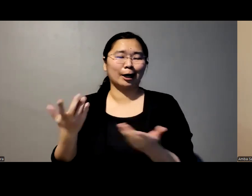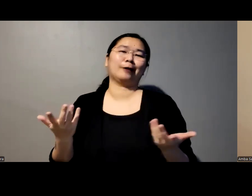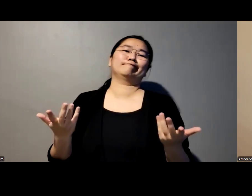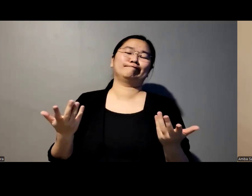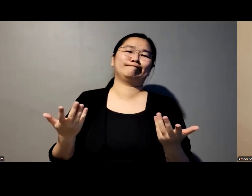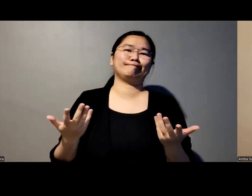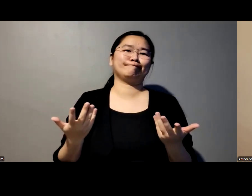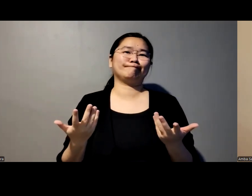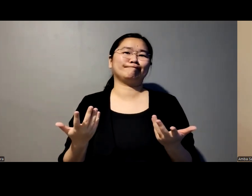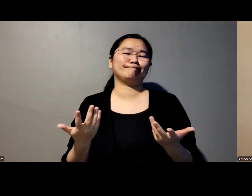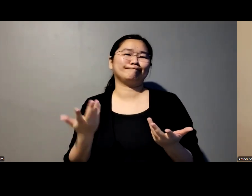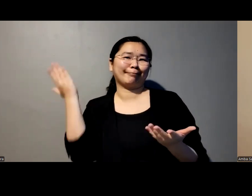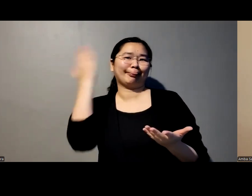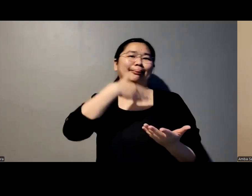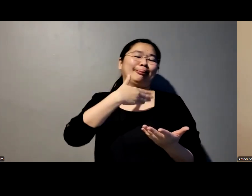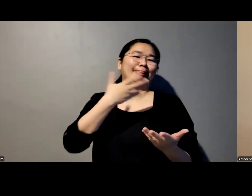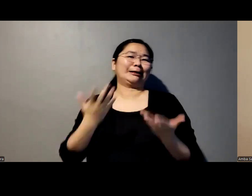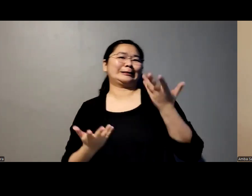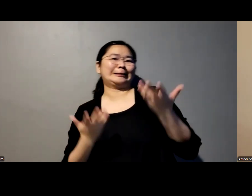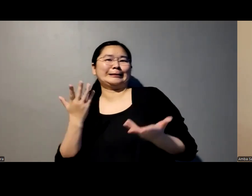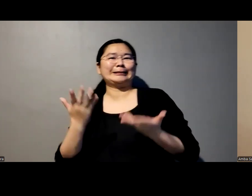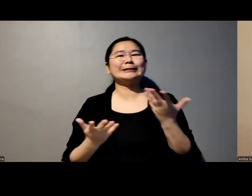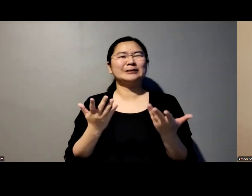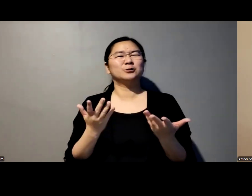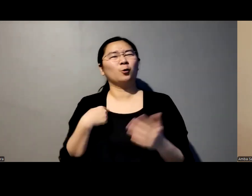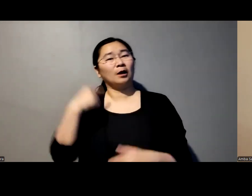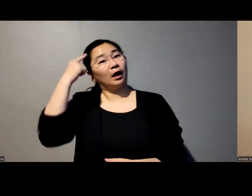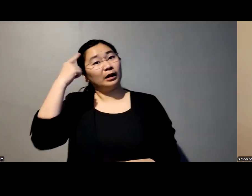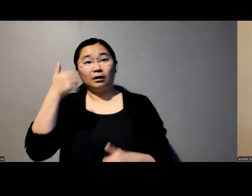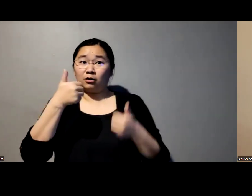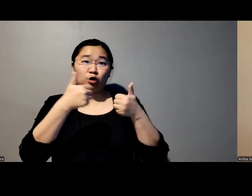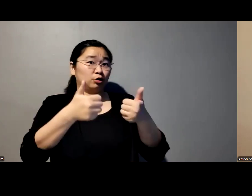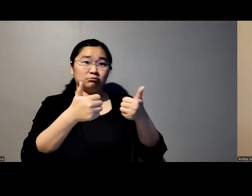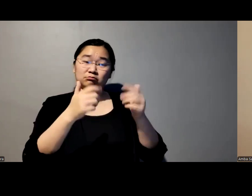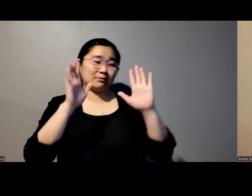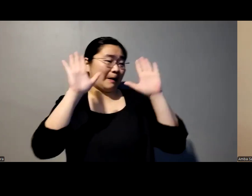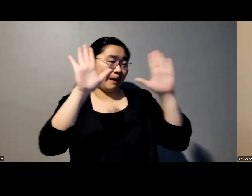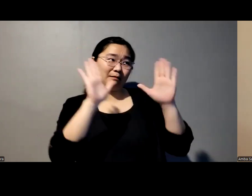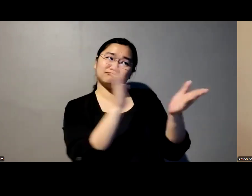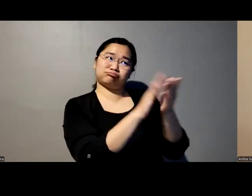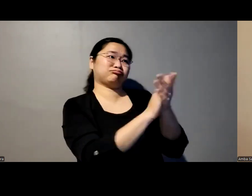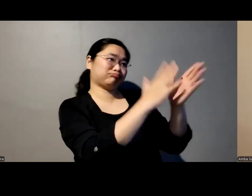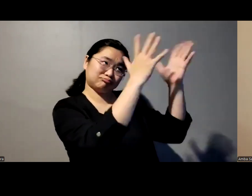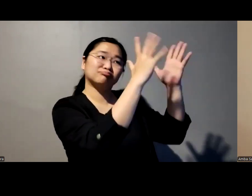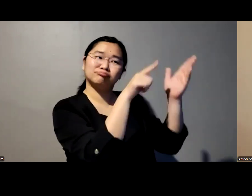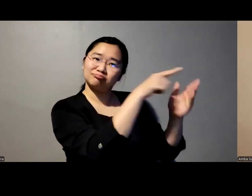of institutions. And indeed, questions around sustainability